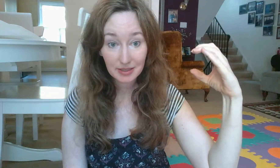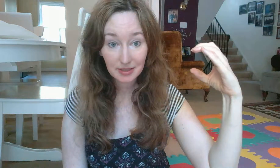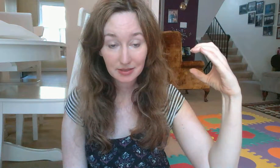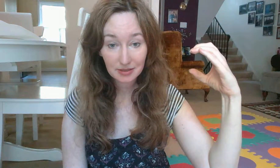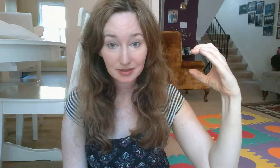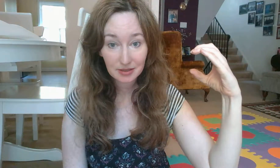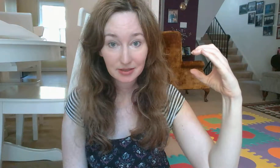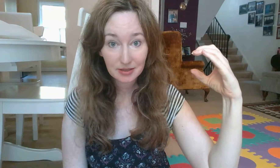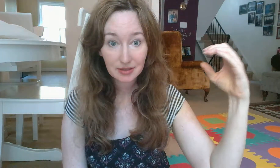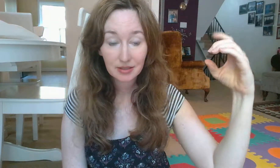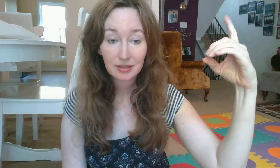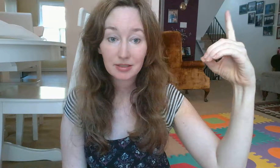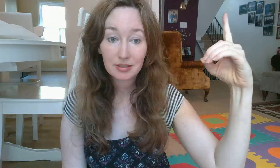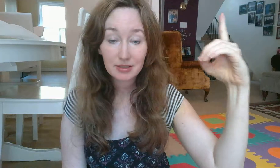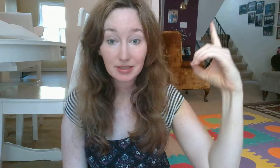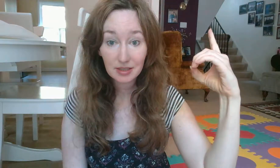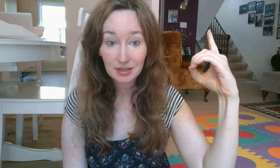C, D,